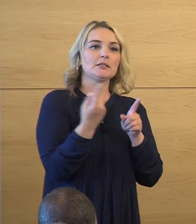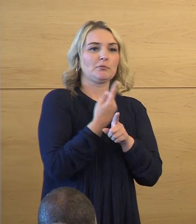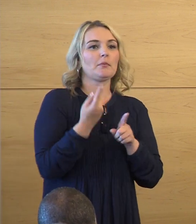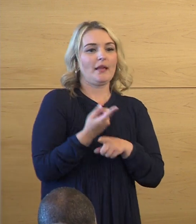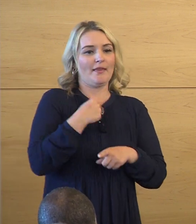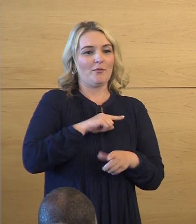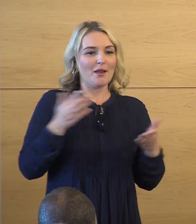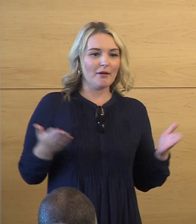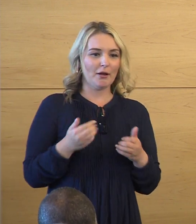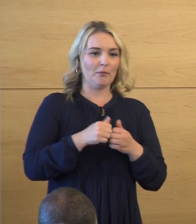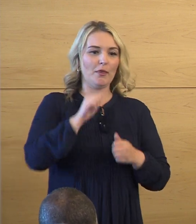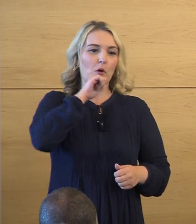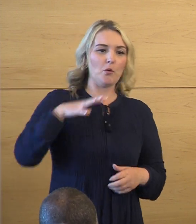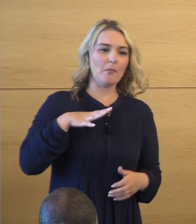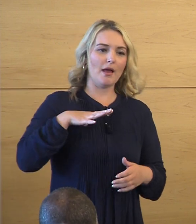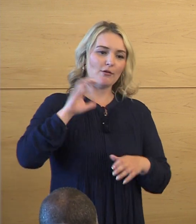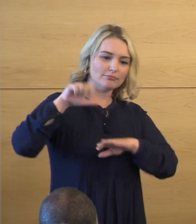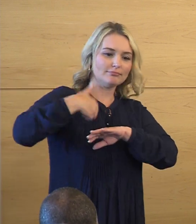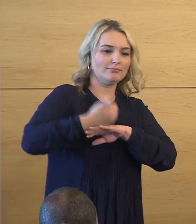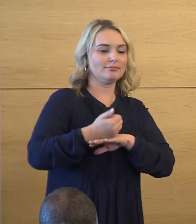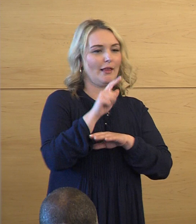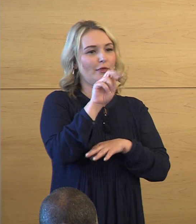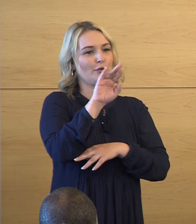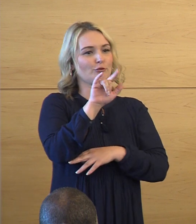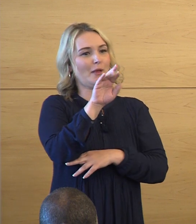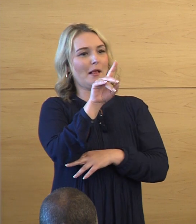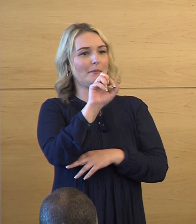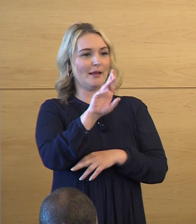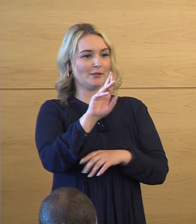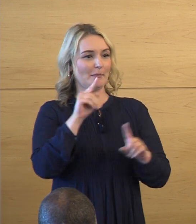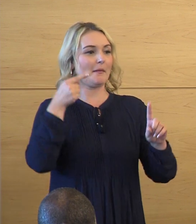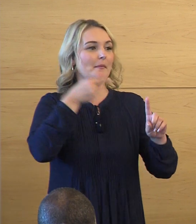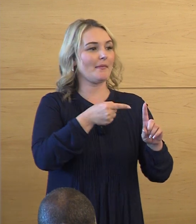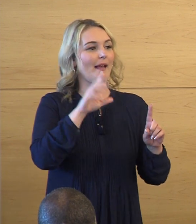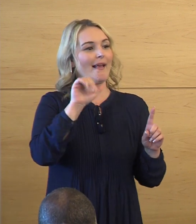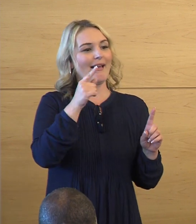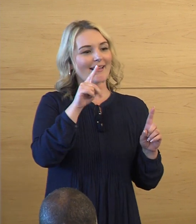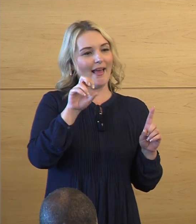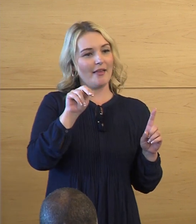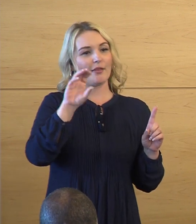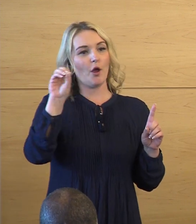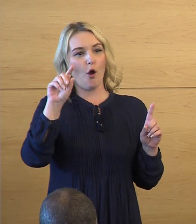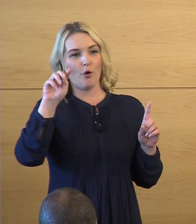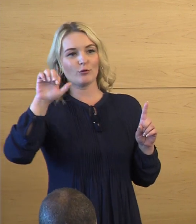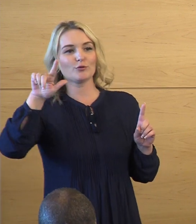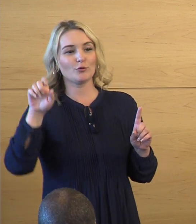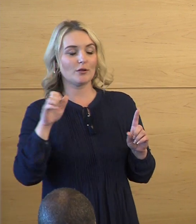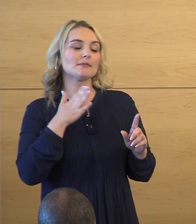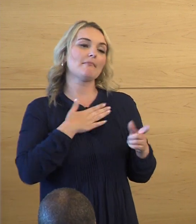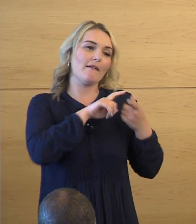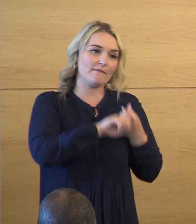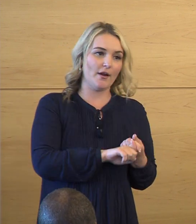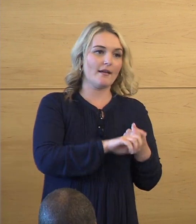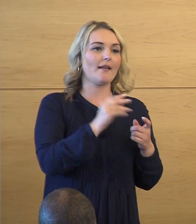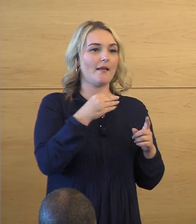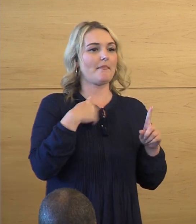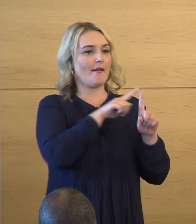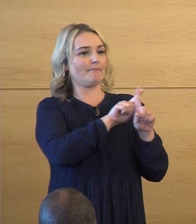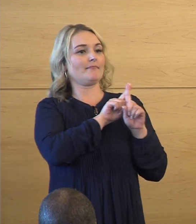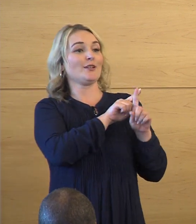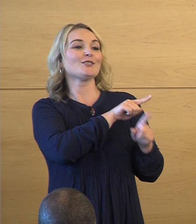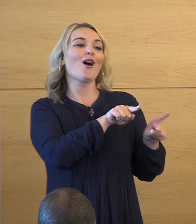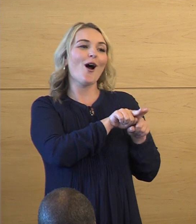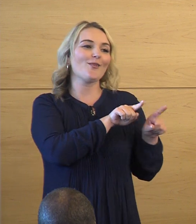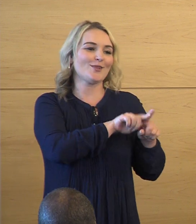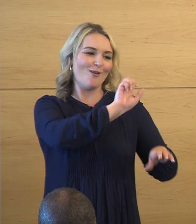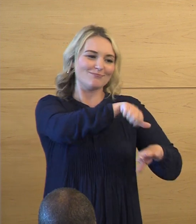woman trailblazer. I want to specifically point out Chief Kathleen O'Toole, my friend and my mentor, who is also a